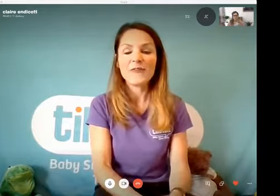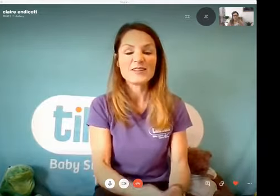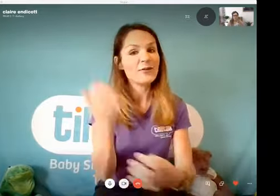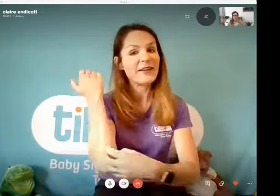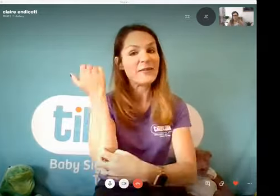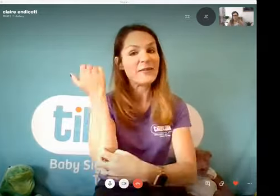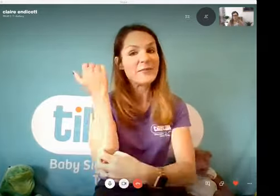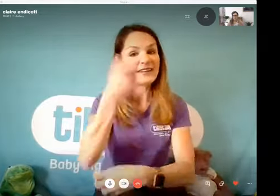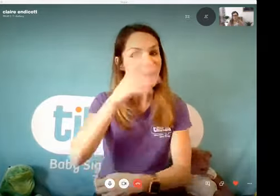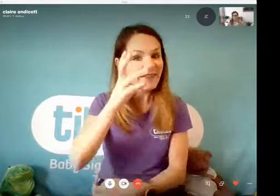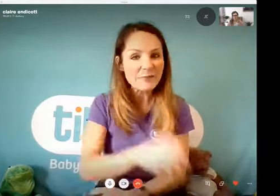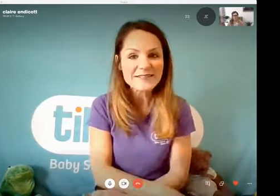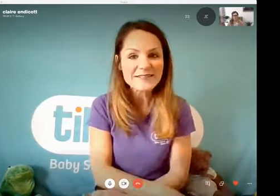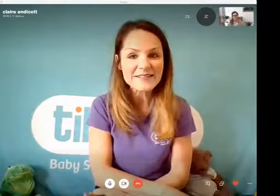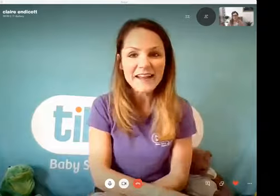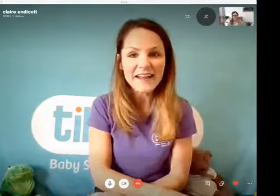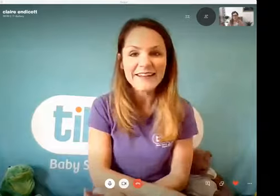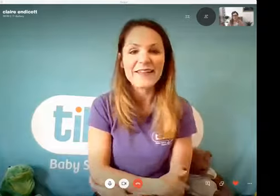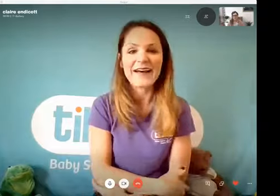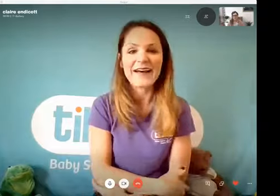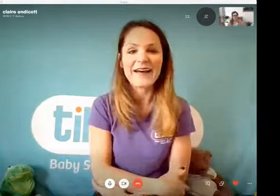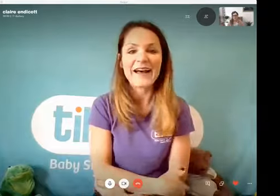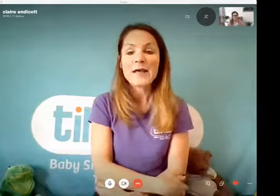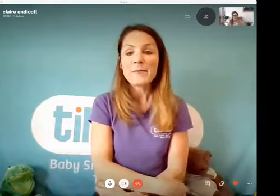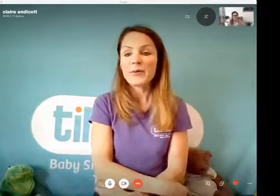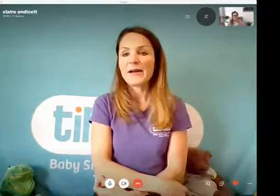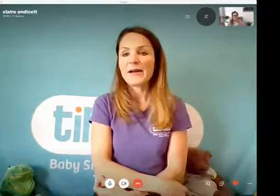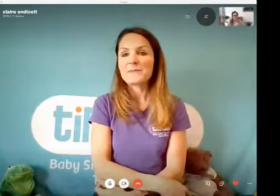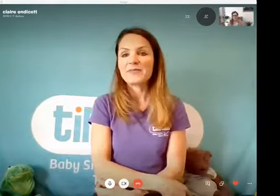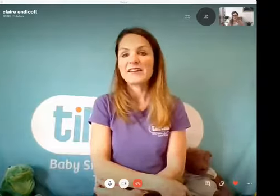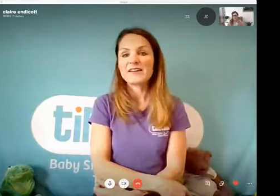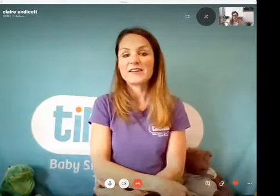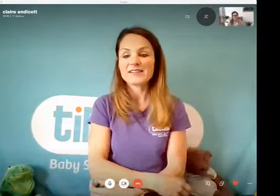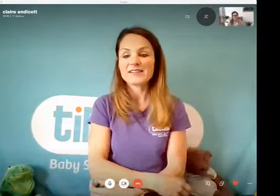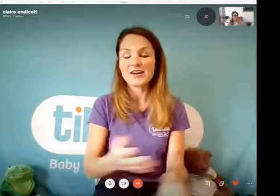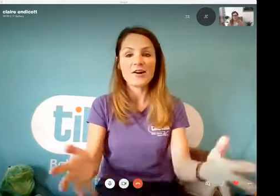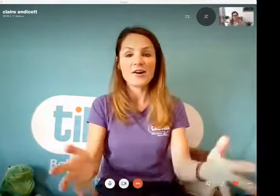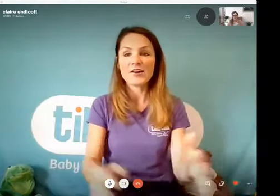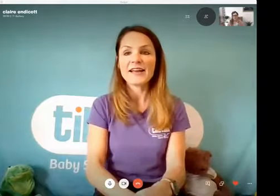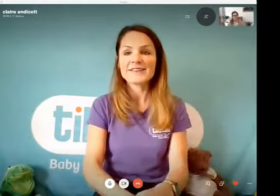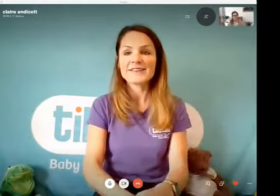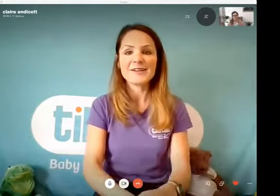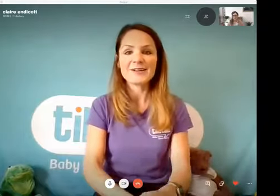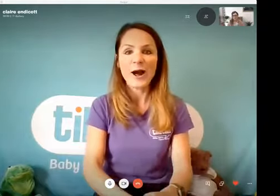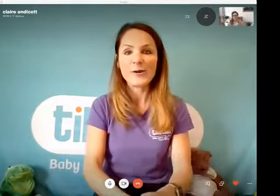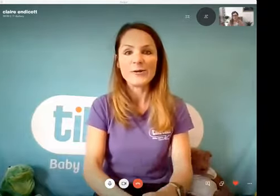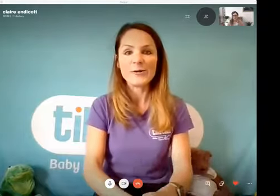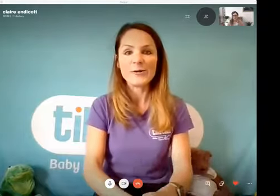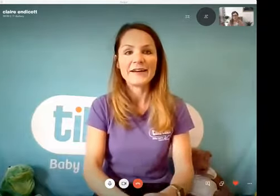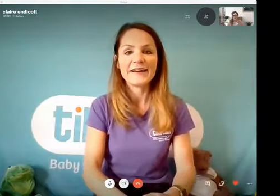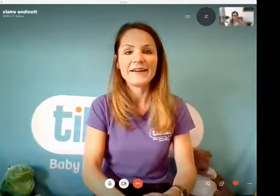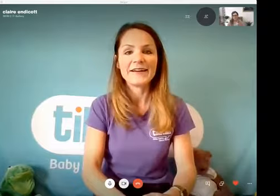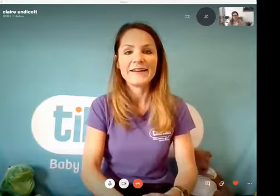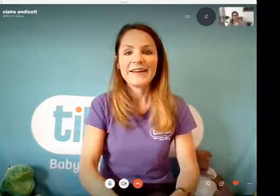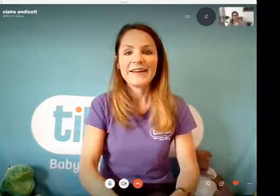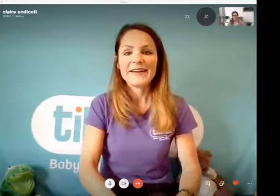the biscuit and the cup of tea and things like that. But as a start, get started at home and